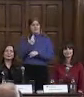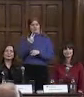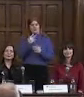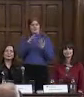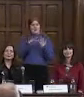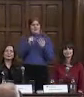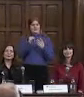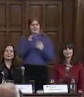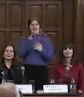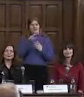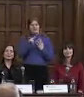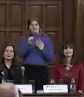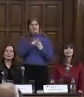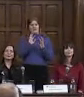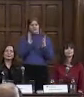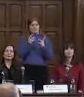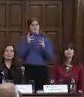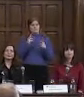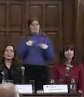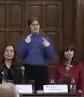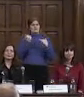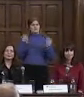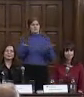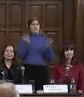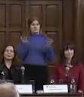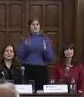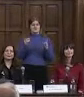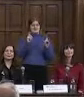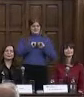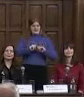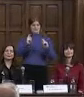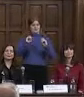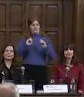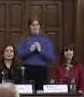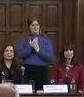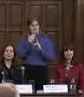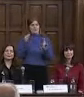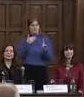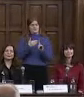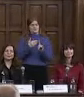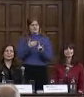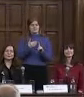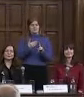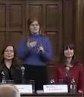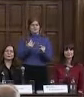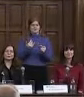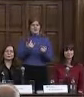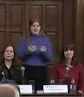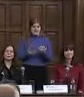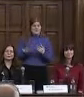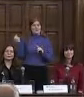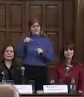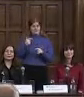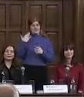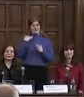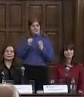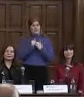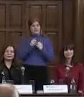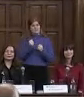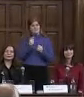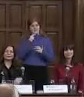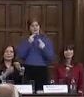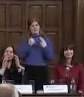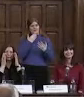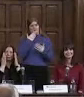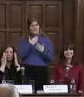affiliated chambers to respect and promote the Sustainable Development Goals. And by coincidence, last month we had a dinner. Thank goodness we're